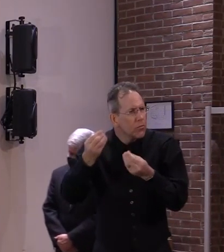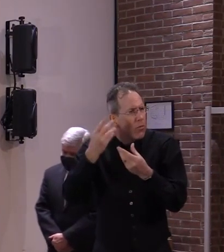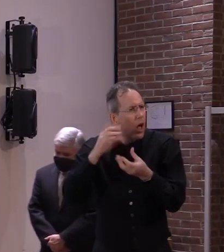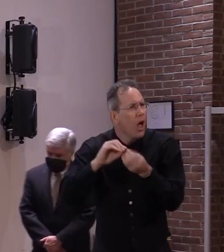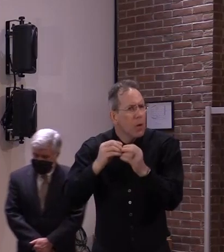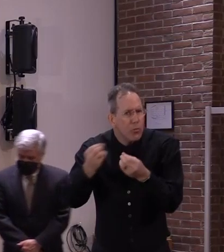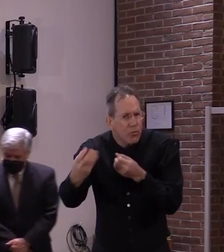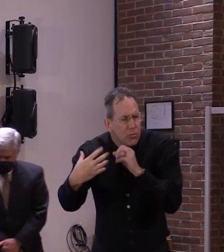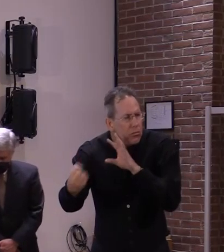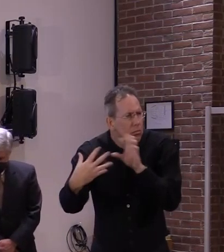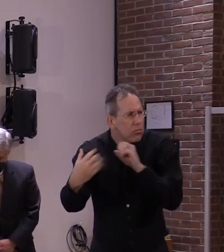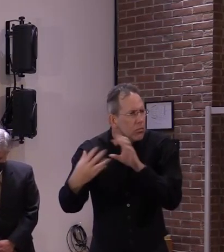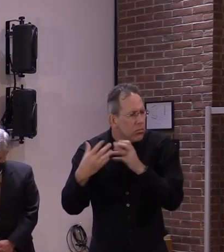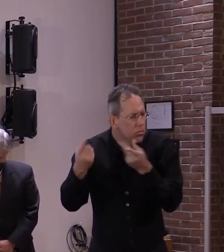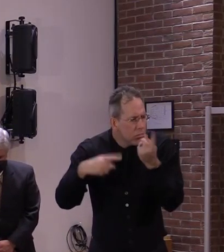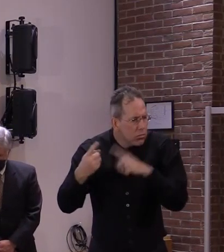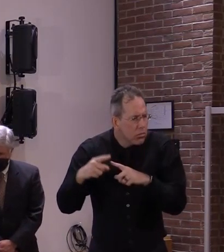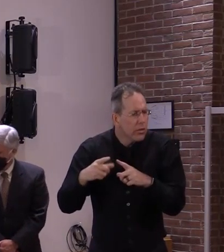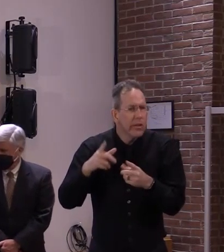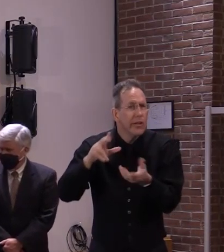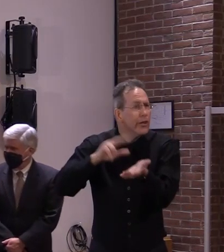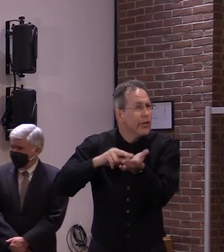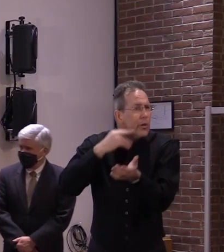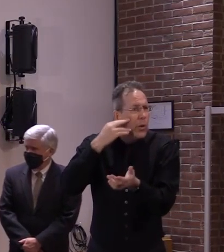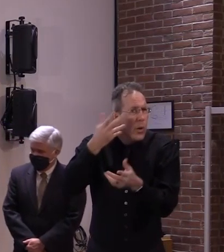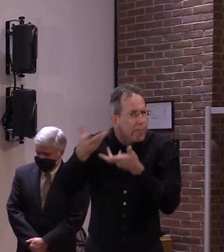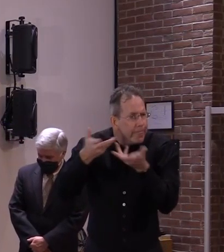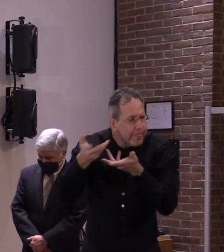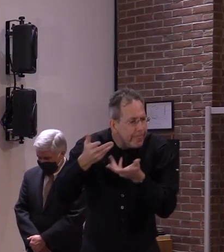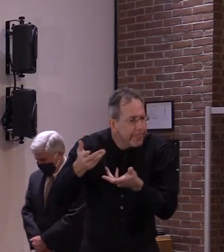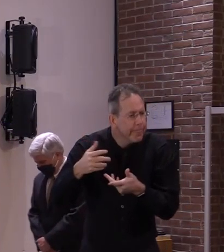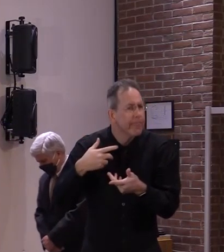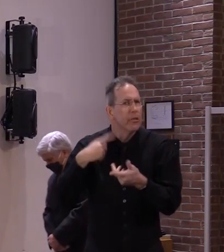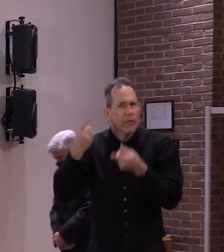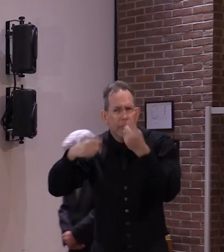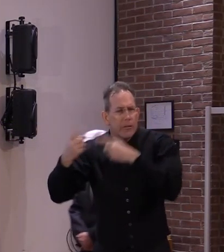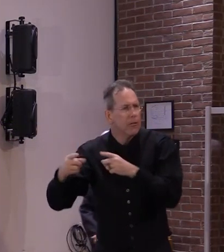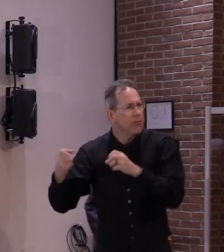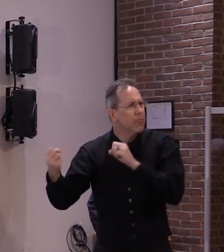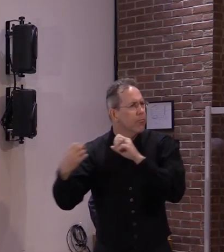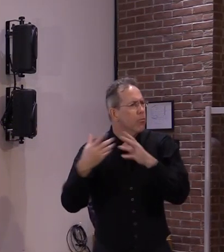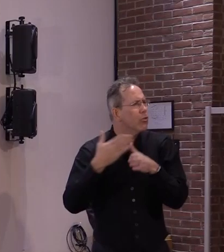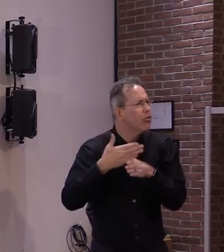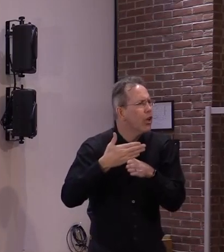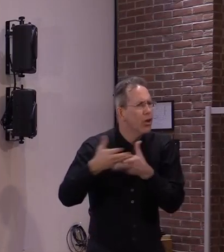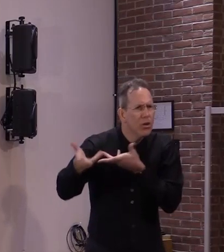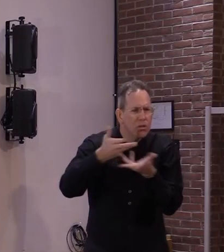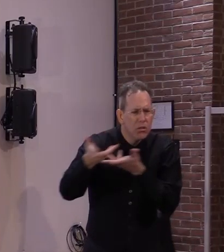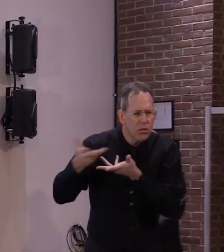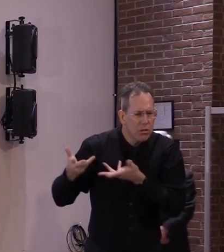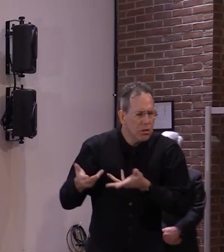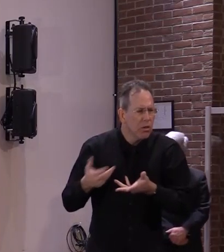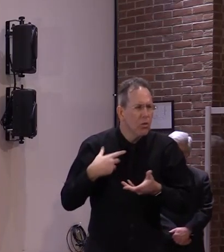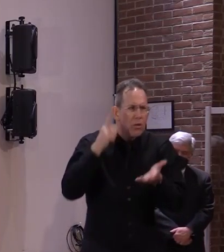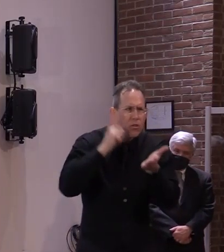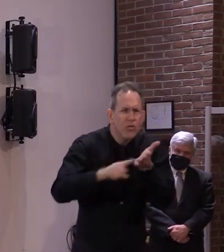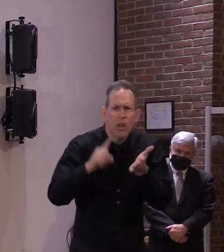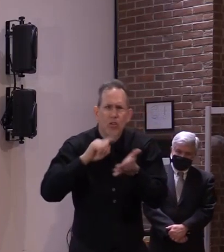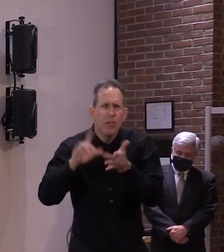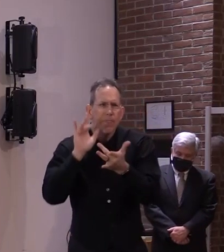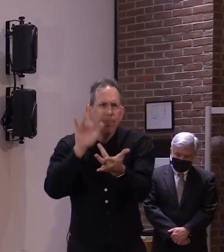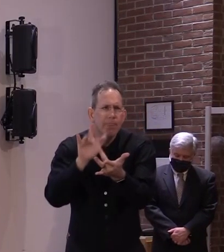We closely coordinate all of our outbreak management with them, closely coordinate our statistics with them,